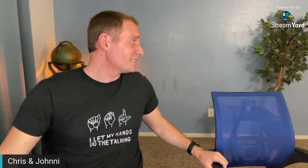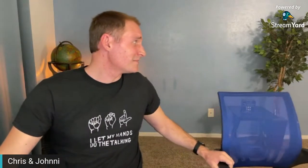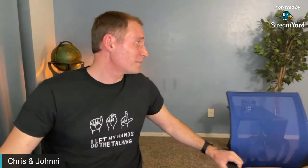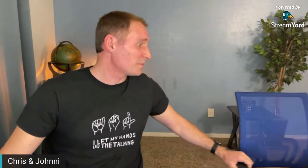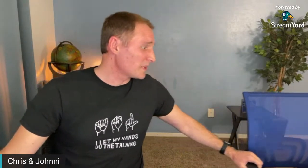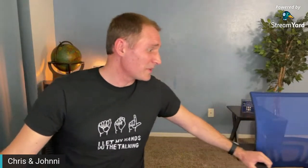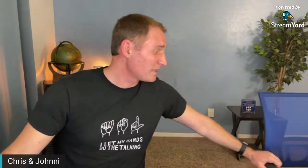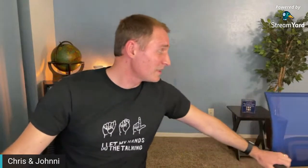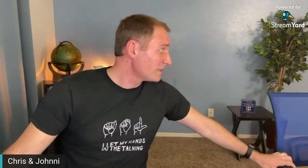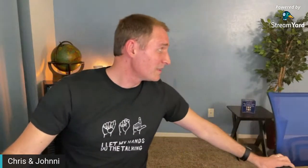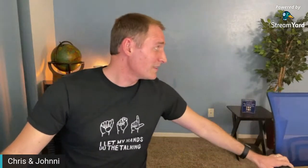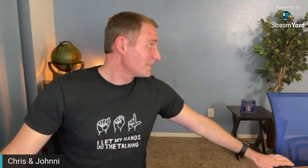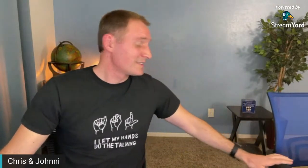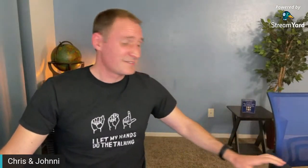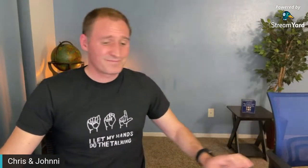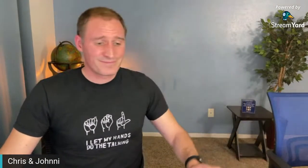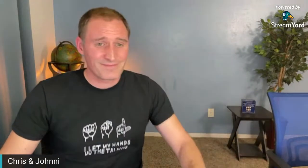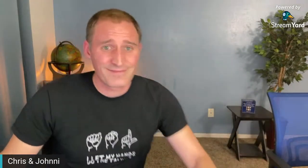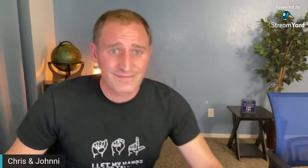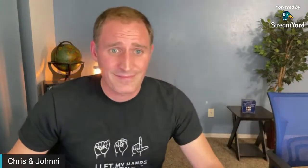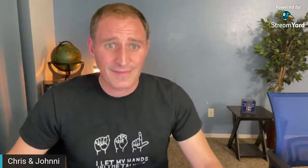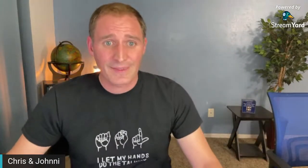Oh, poor baby. What happened?